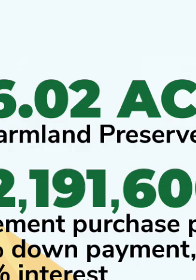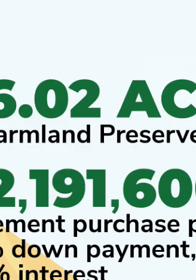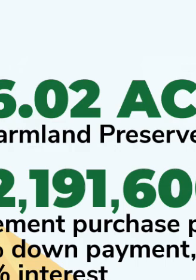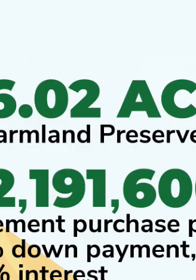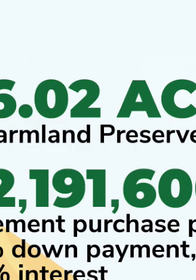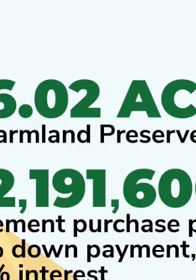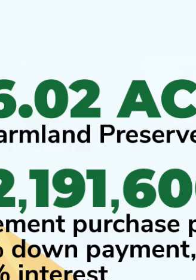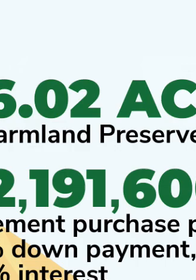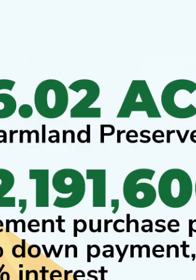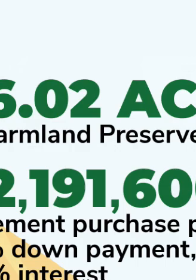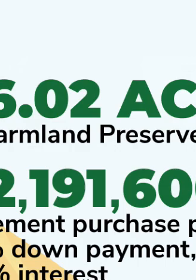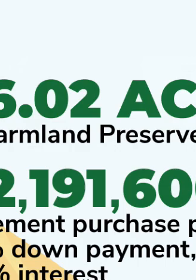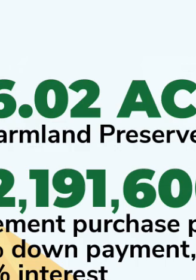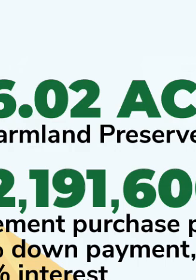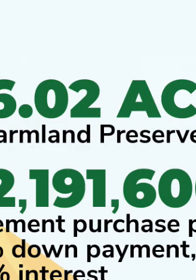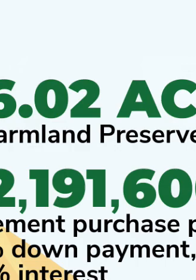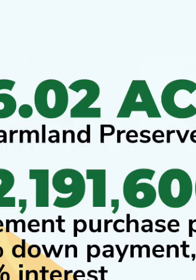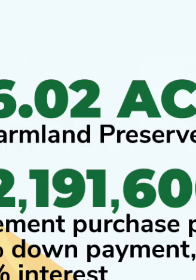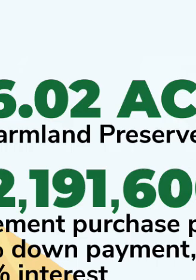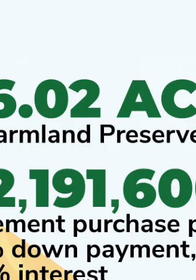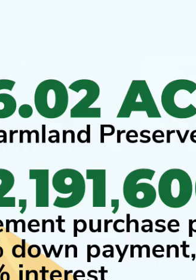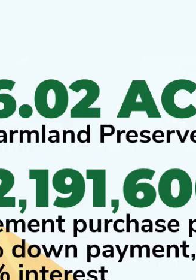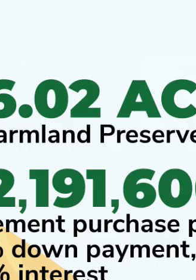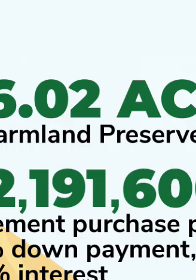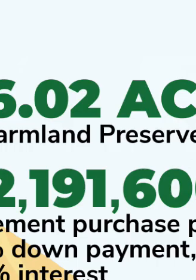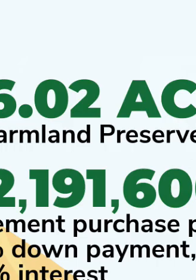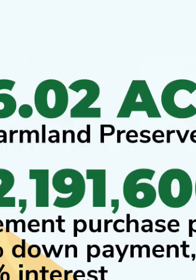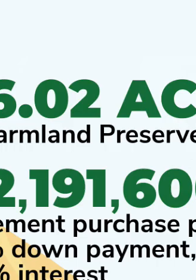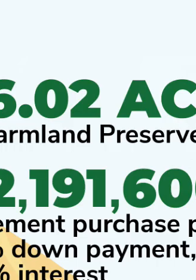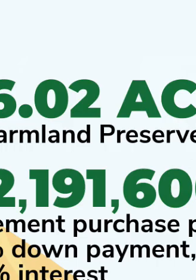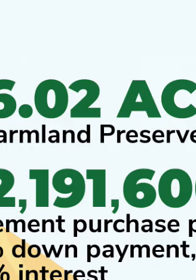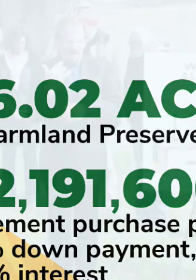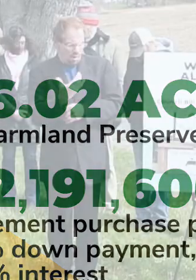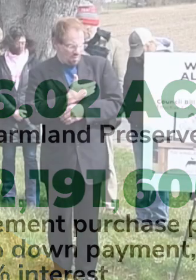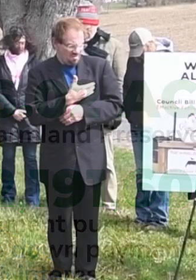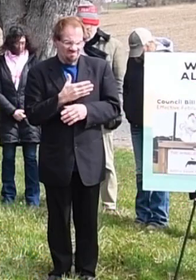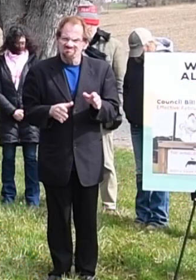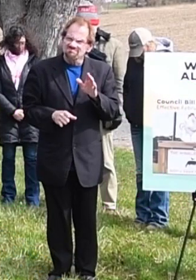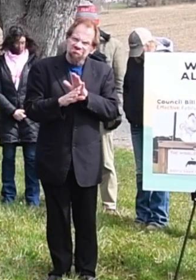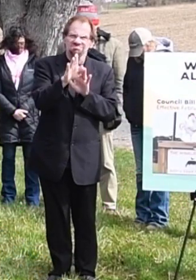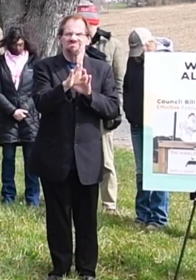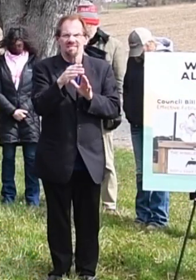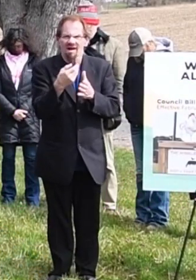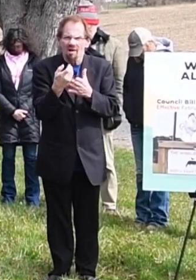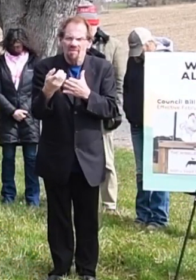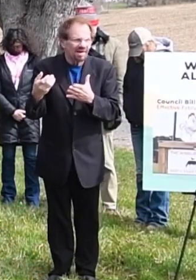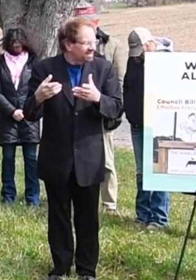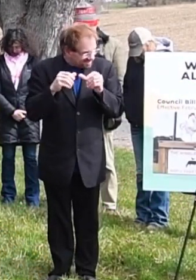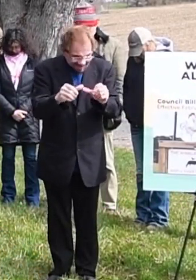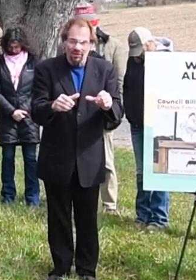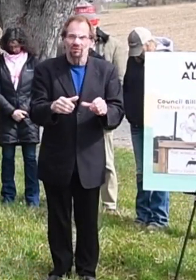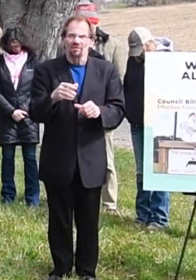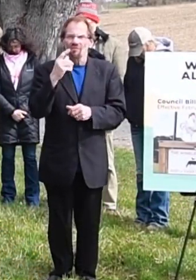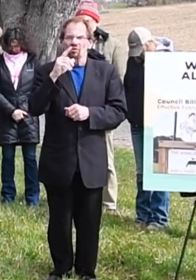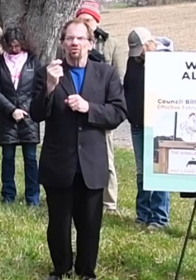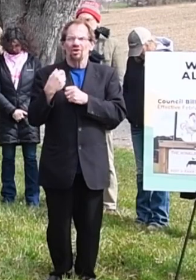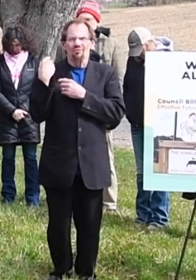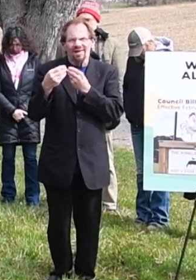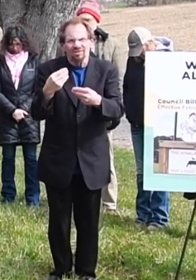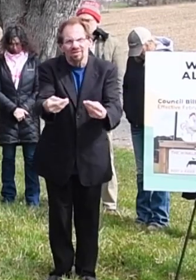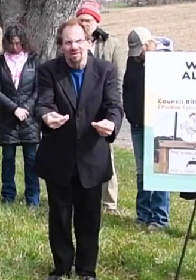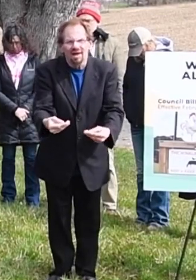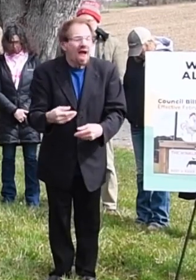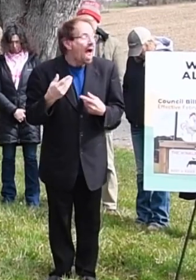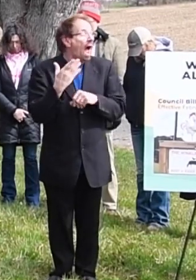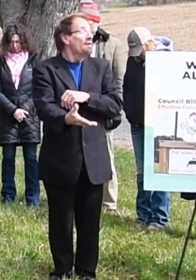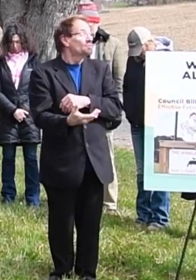thriving agricultural economy remains for generations to come. After nearly a year of discussion,